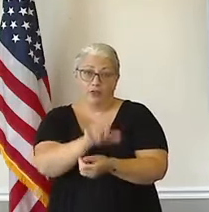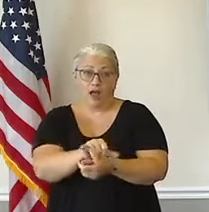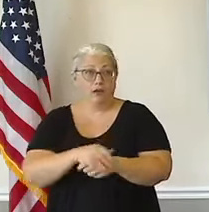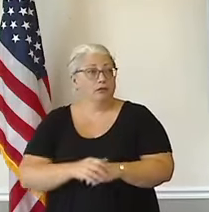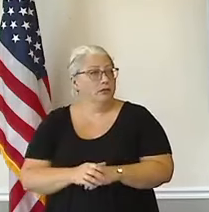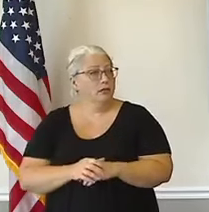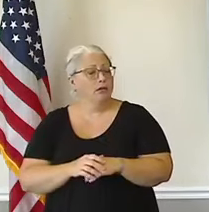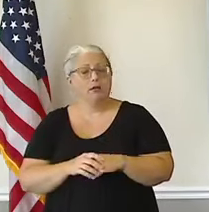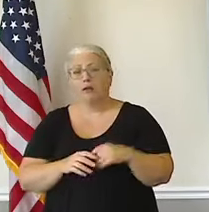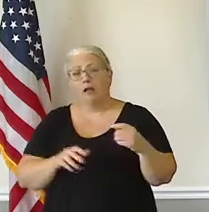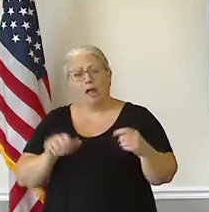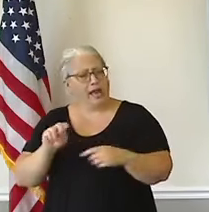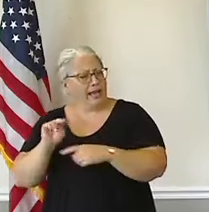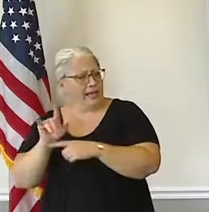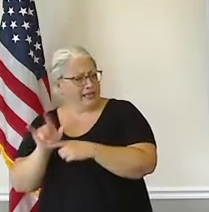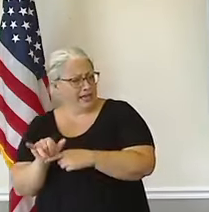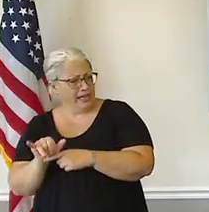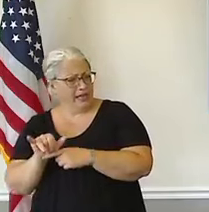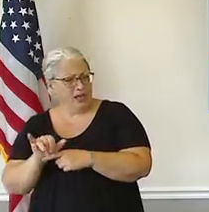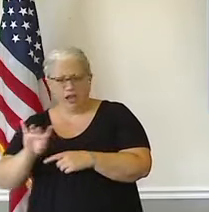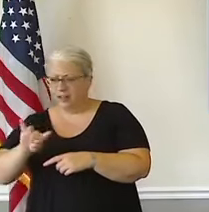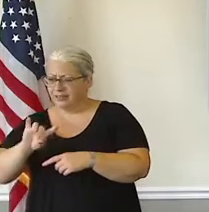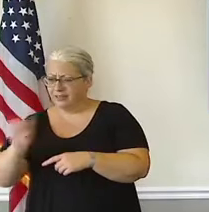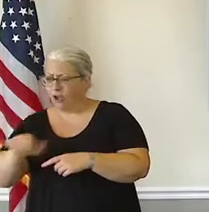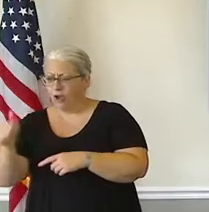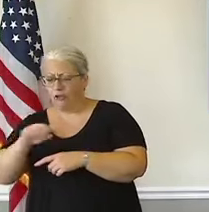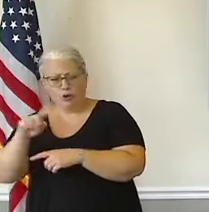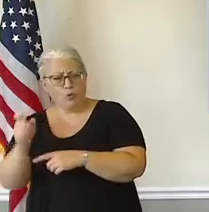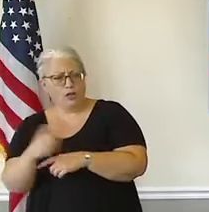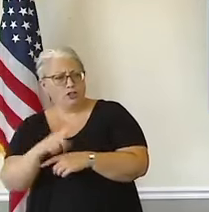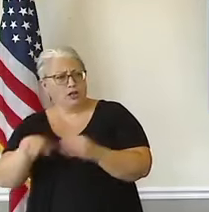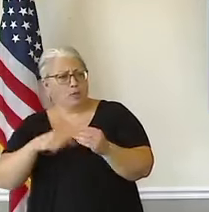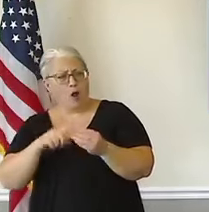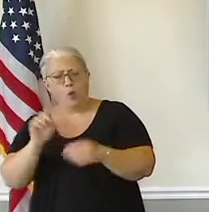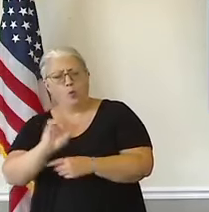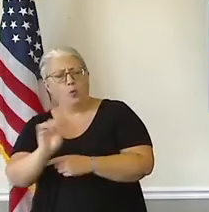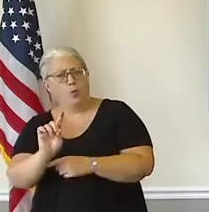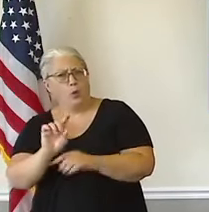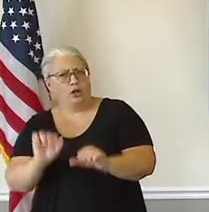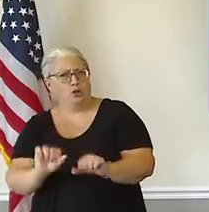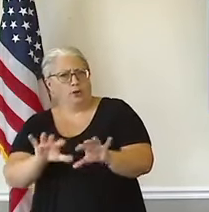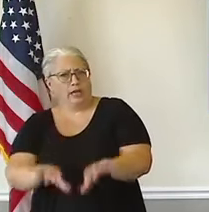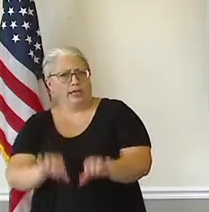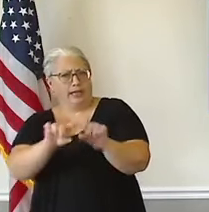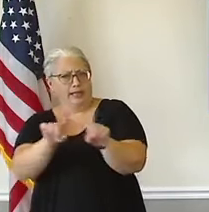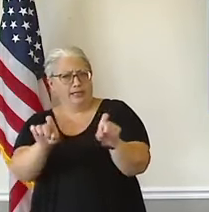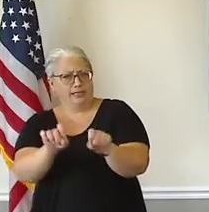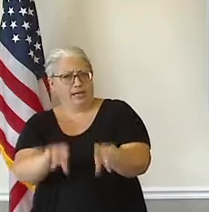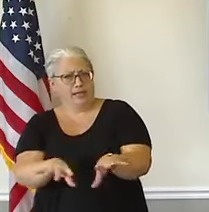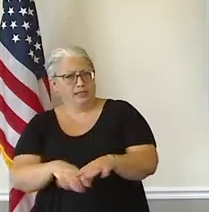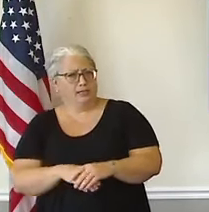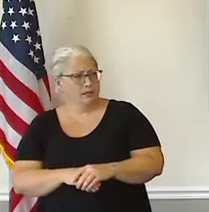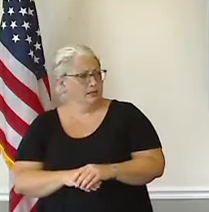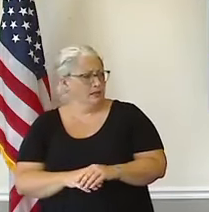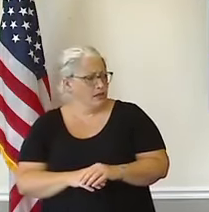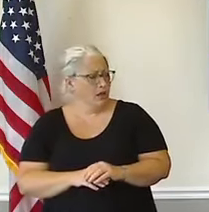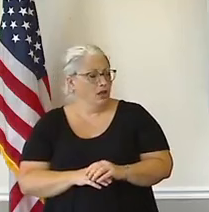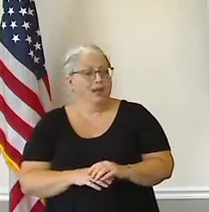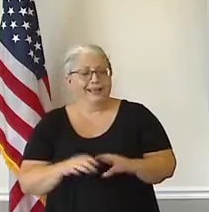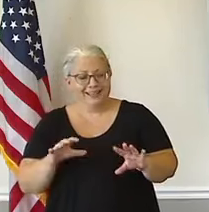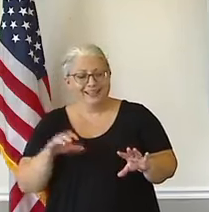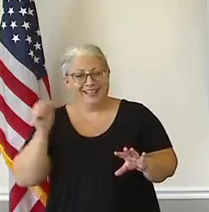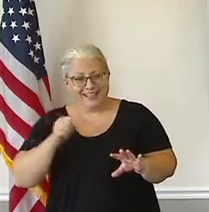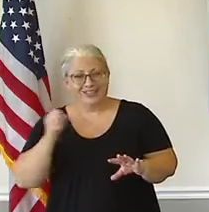have any? You're not the testing guy, but I know we have some contact information on some contact. Excuse me. Yes, we do have